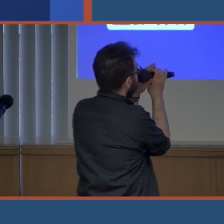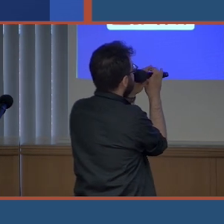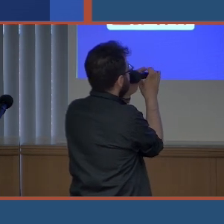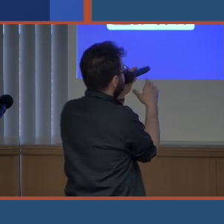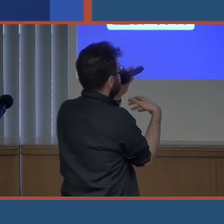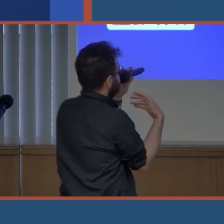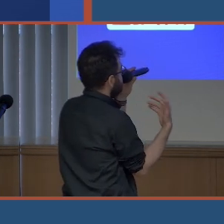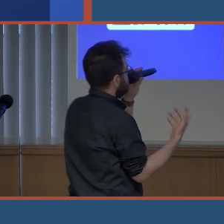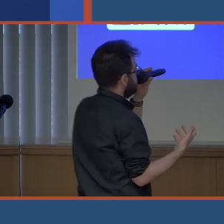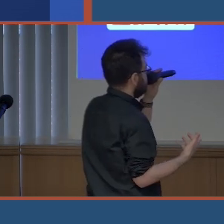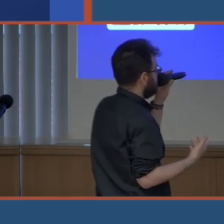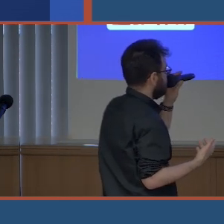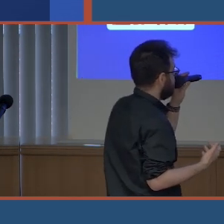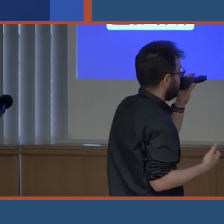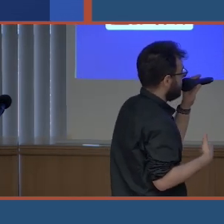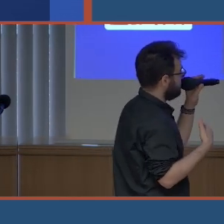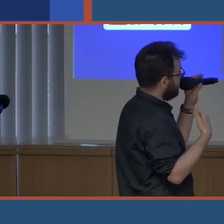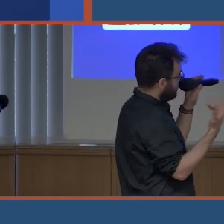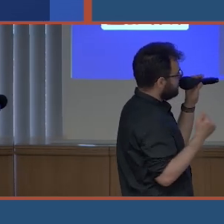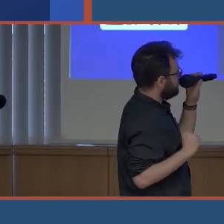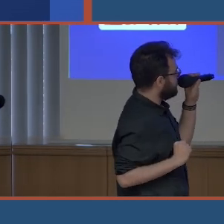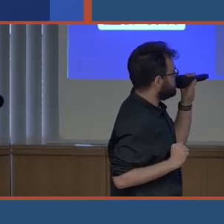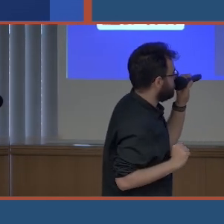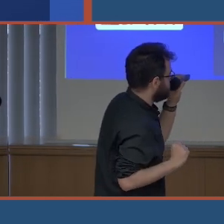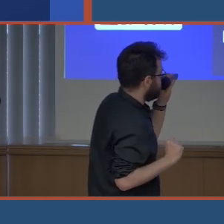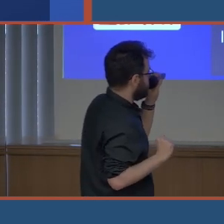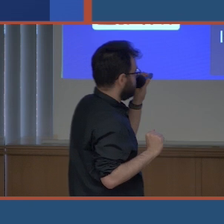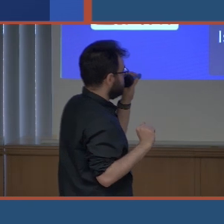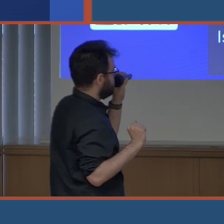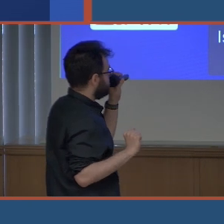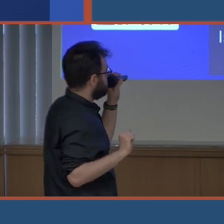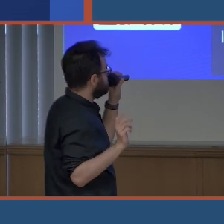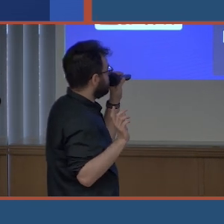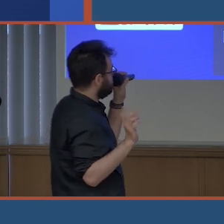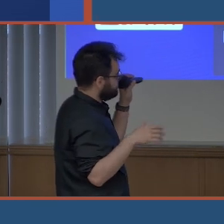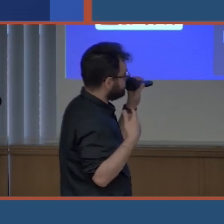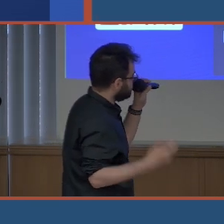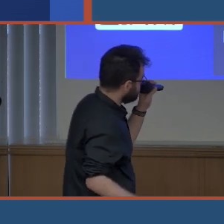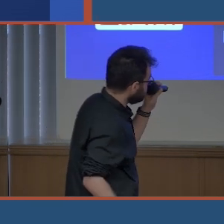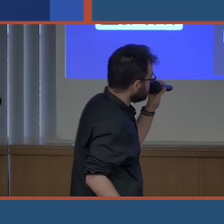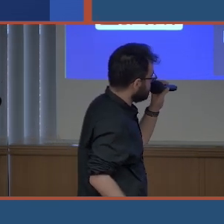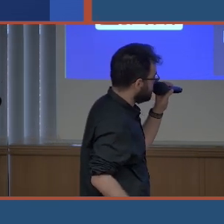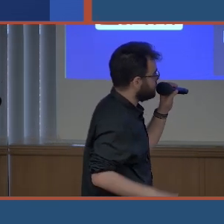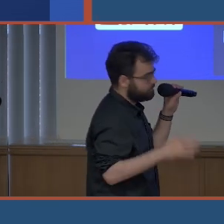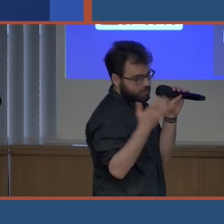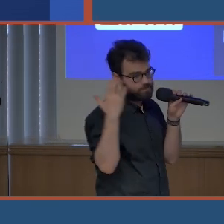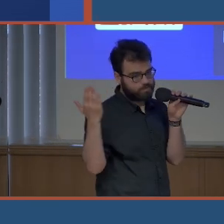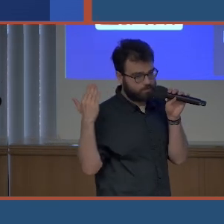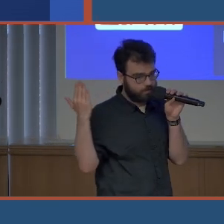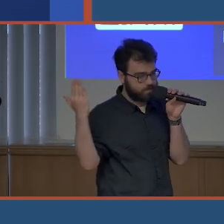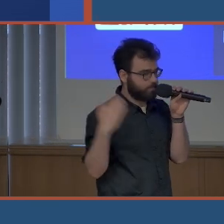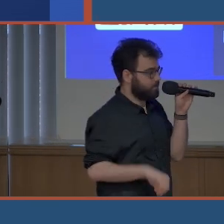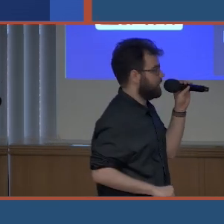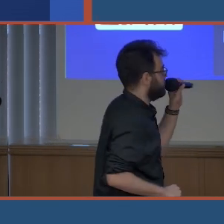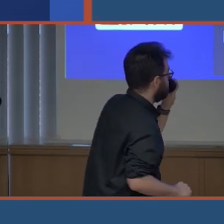Would a mirrored video of someone sign be more difficult to understand? I think I answered this question in some parts. So keep to